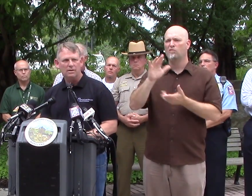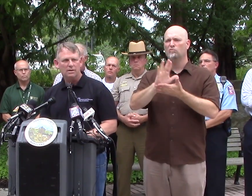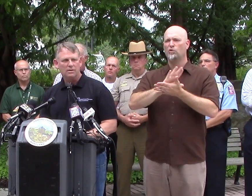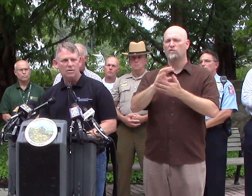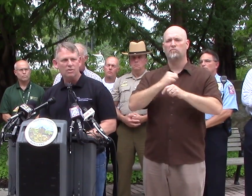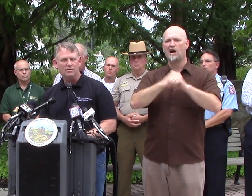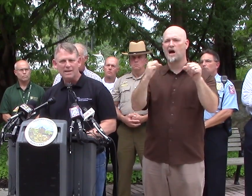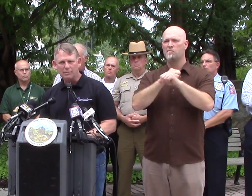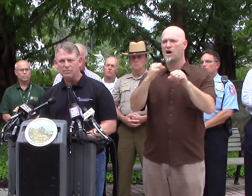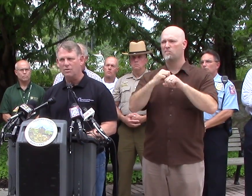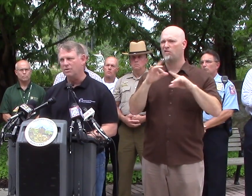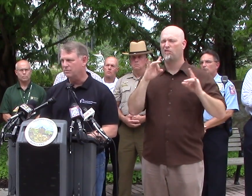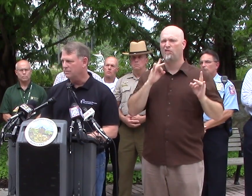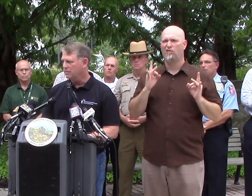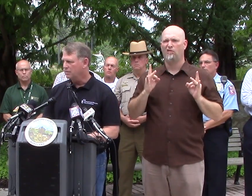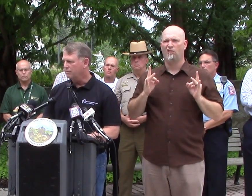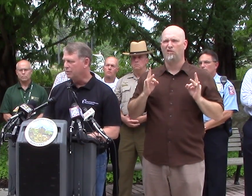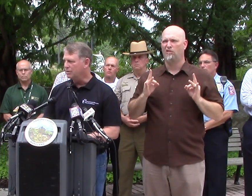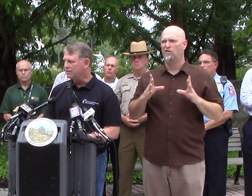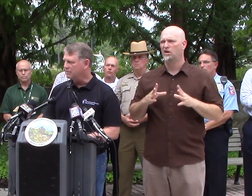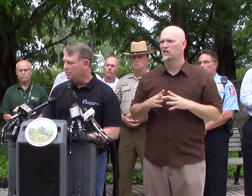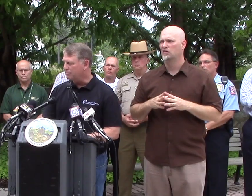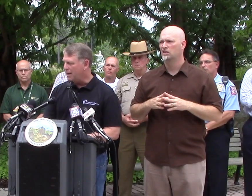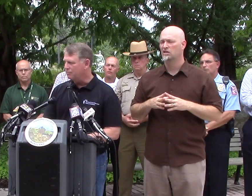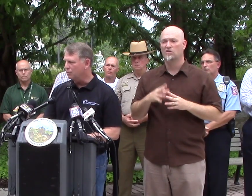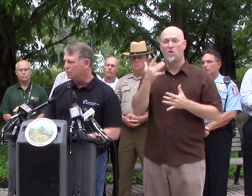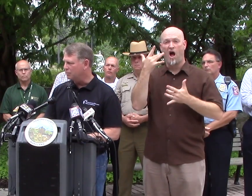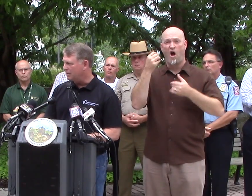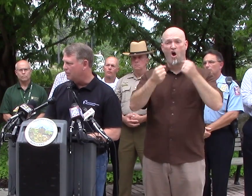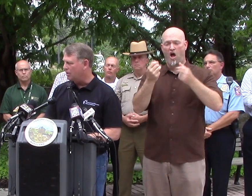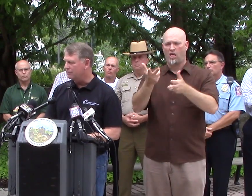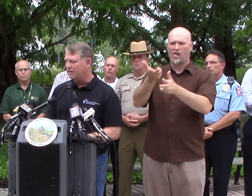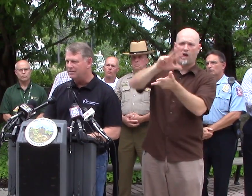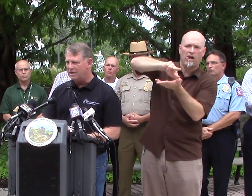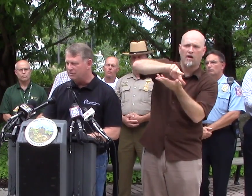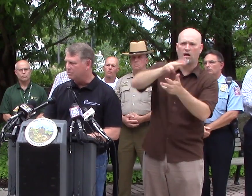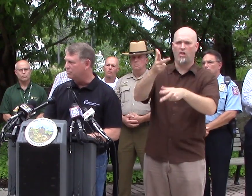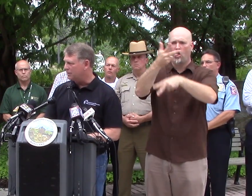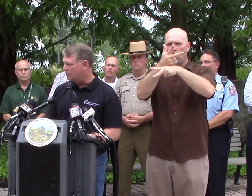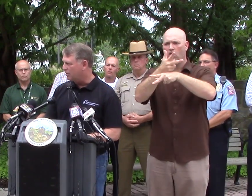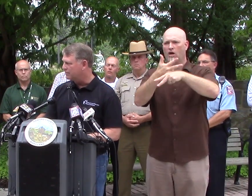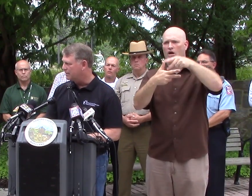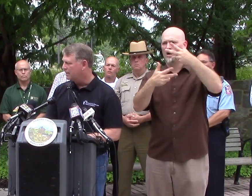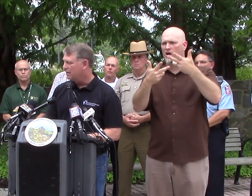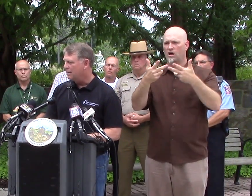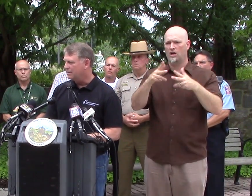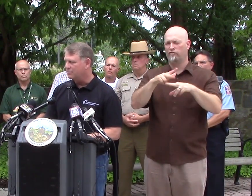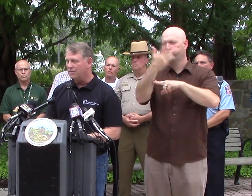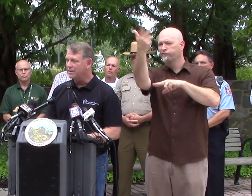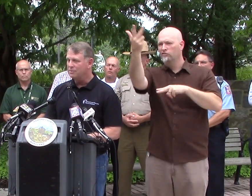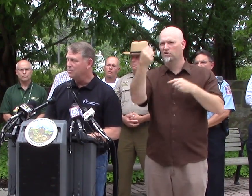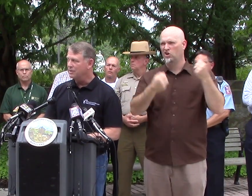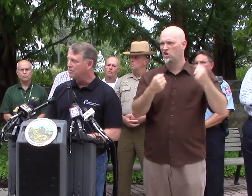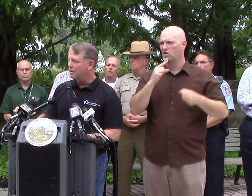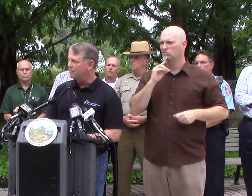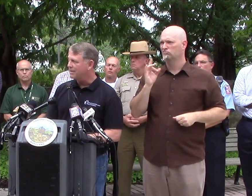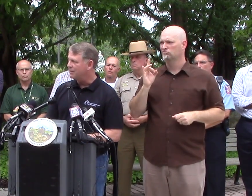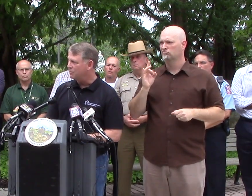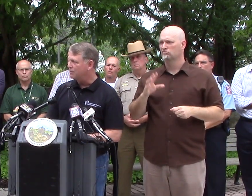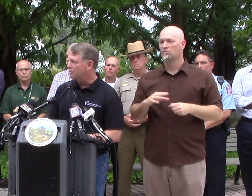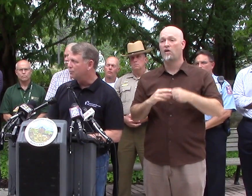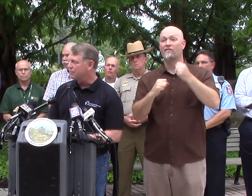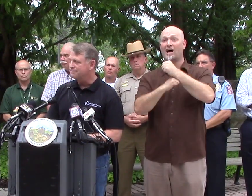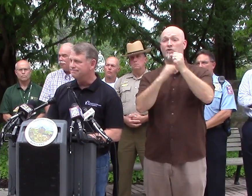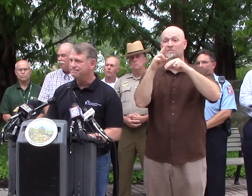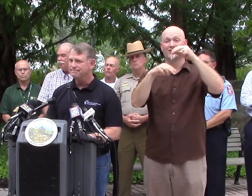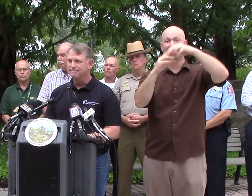down, cars on top of cars, buildings, the bottom floor completely gone, foundations completely gone. So no, I don't think we can compare this to anything